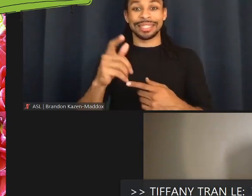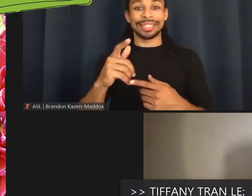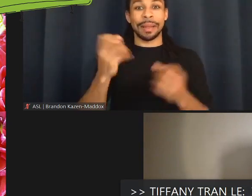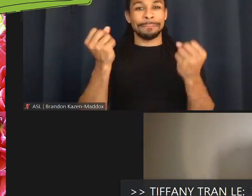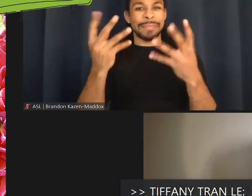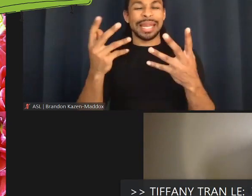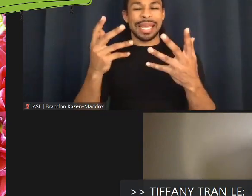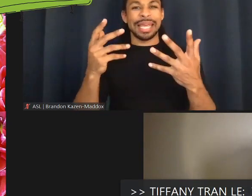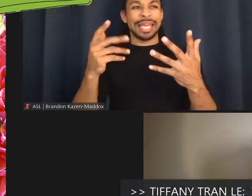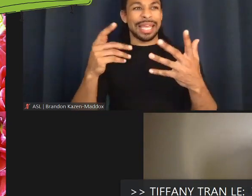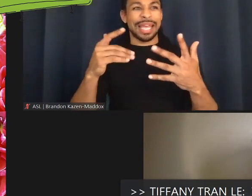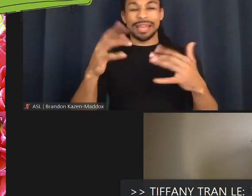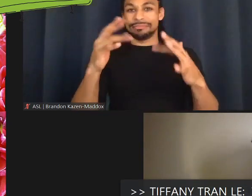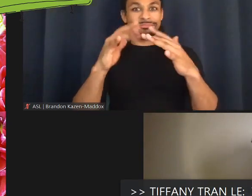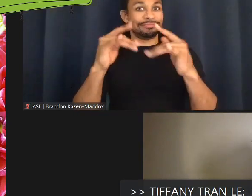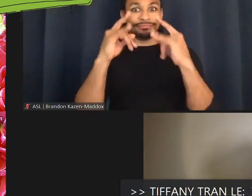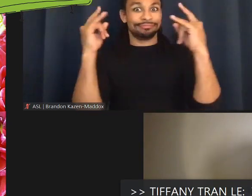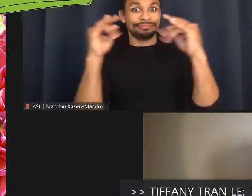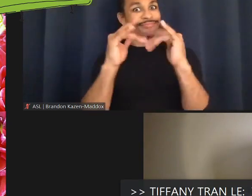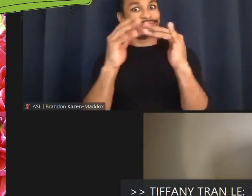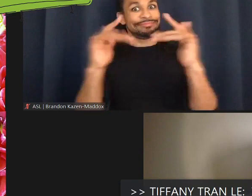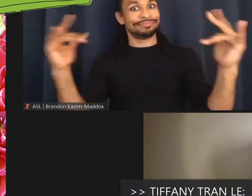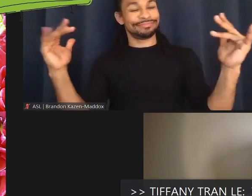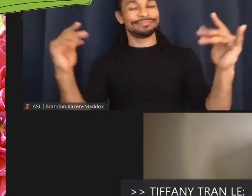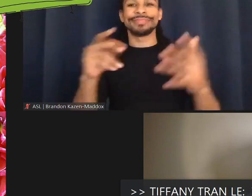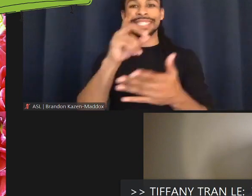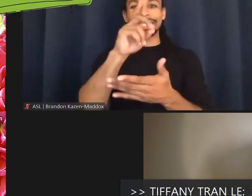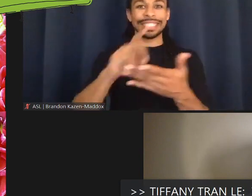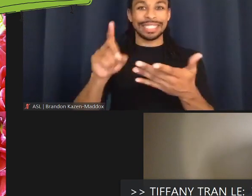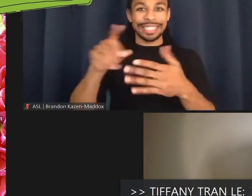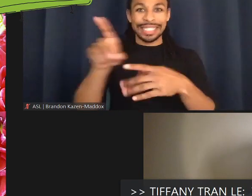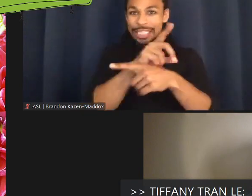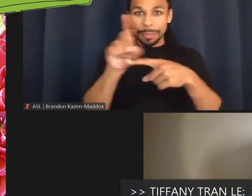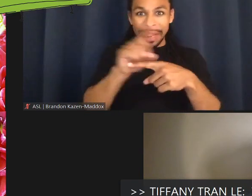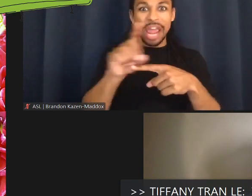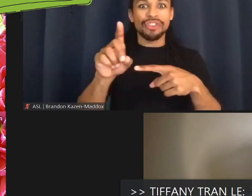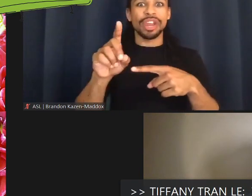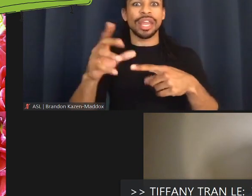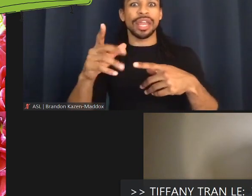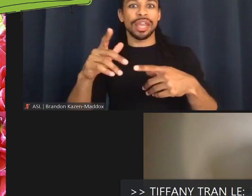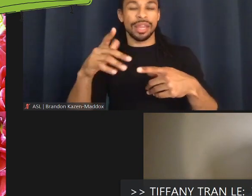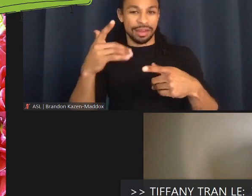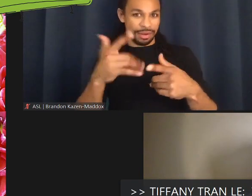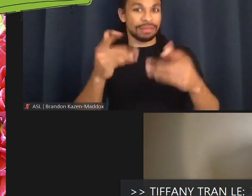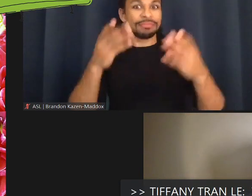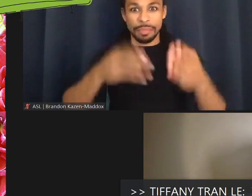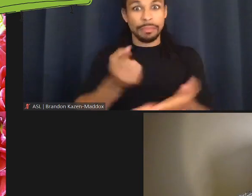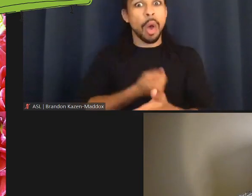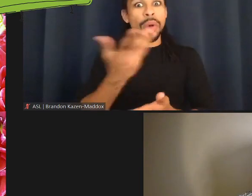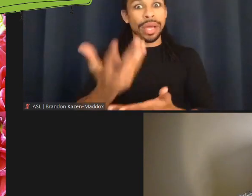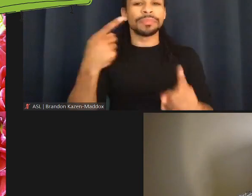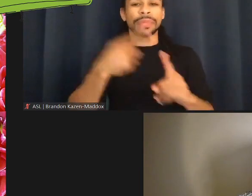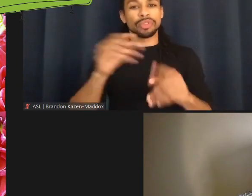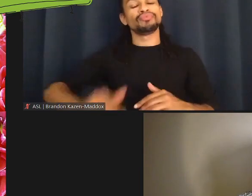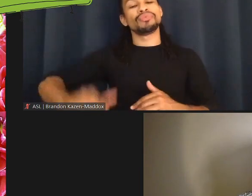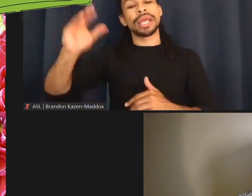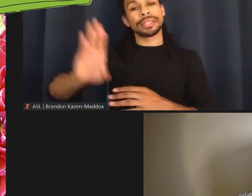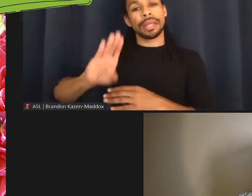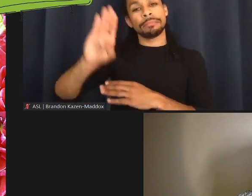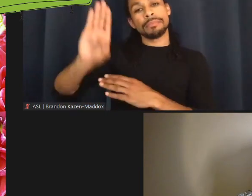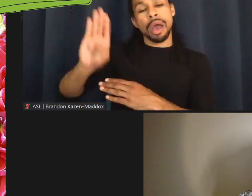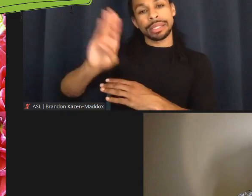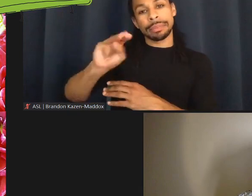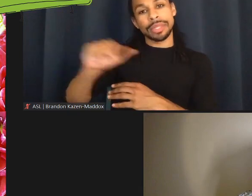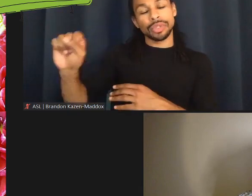and performer who was born, raised, and based in Boston, Massachusetts. Eddie is a Black Barracuda, chronically